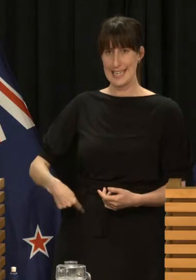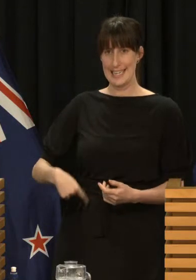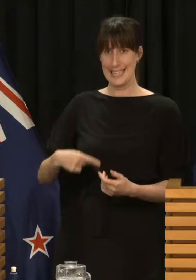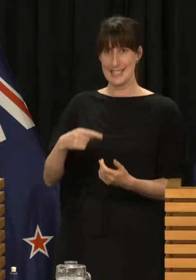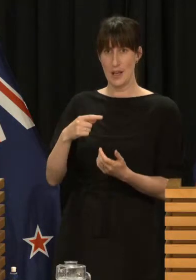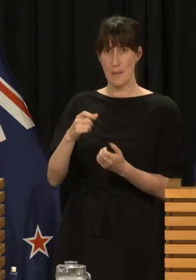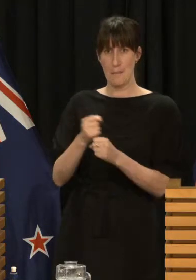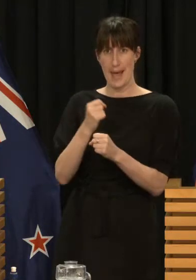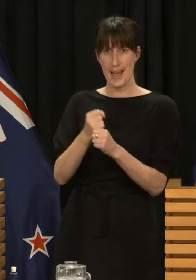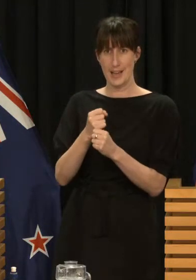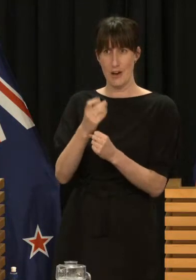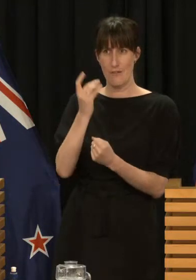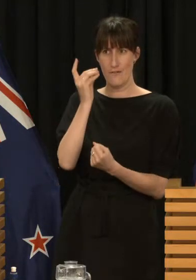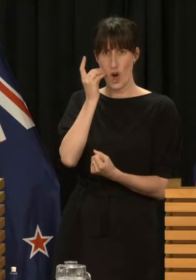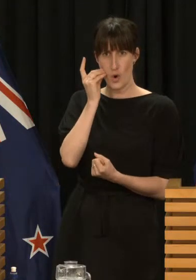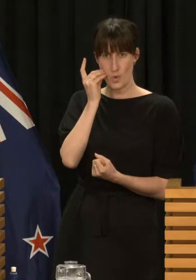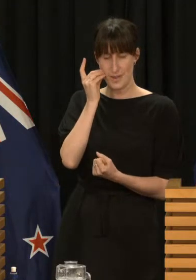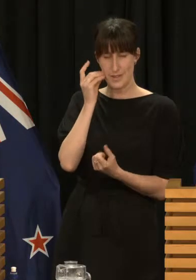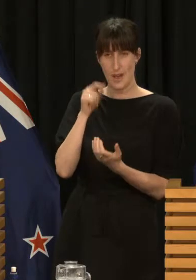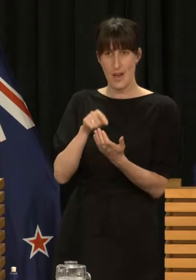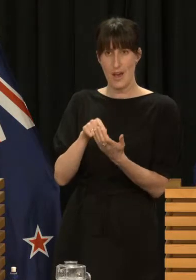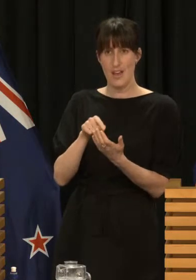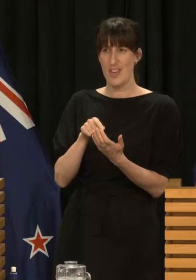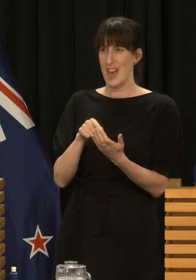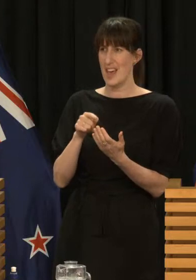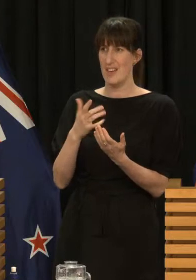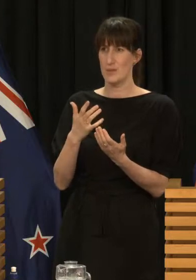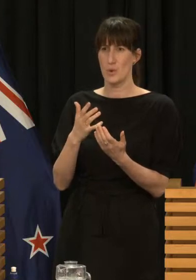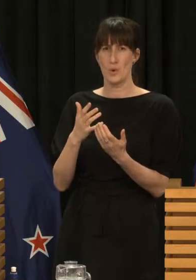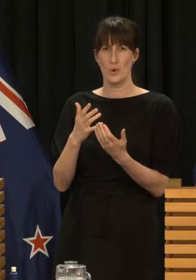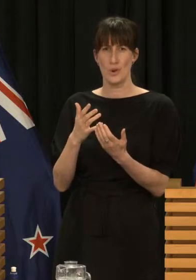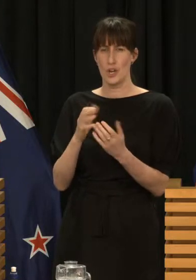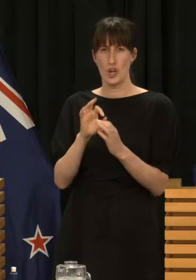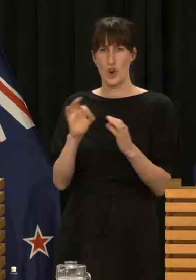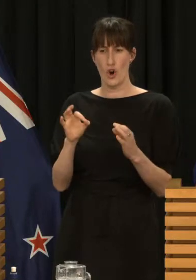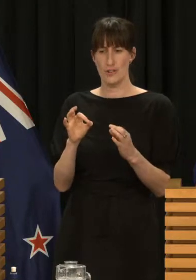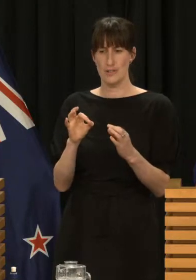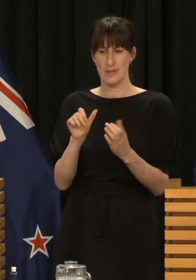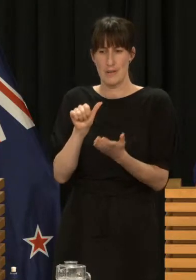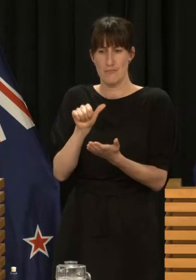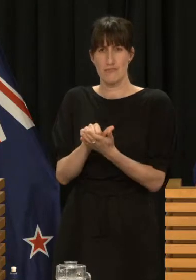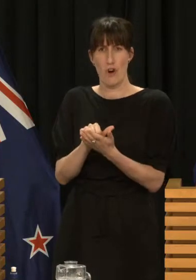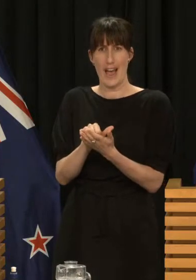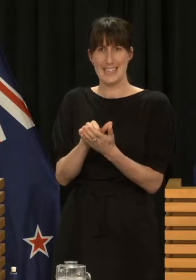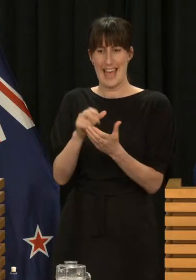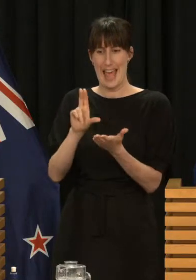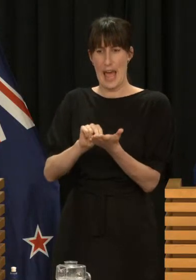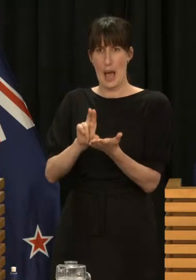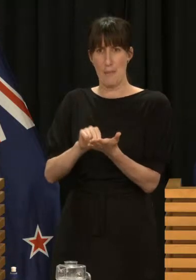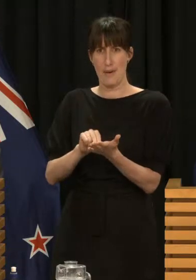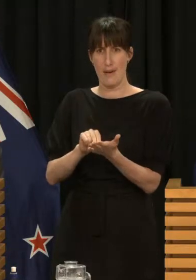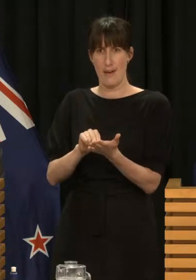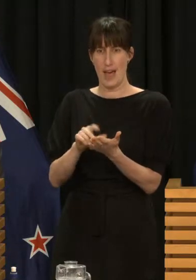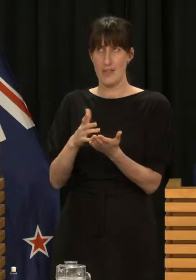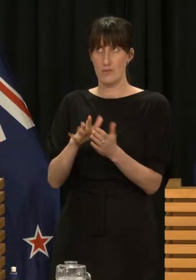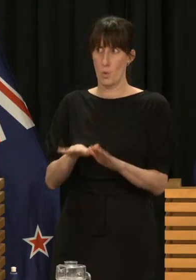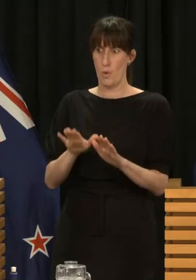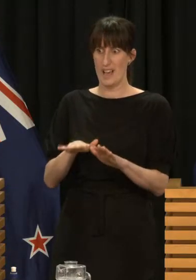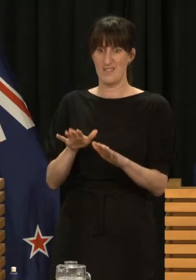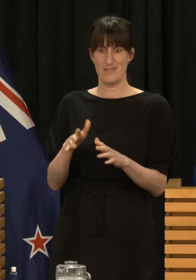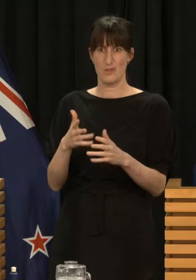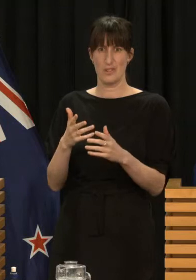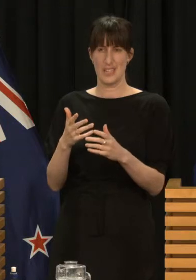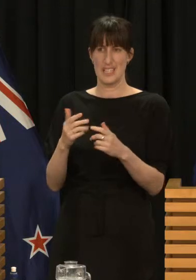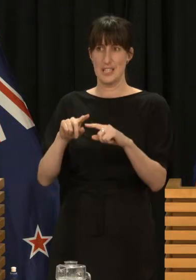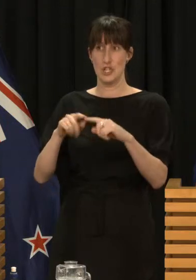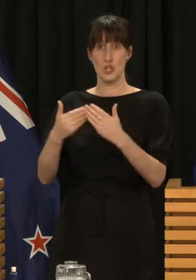COVID Tracer app in order to scan a code? Look, I'd have to look into that. That's the first time anyone's raised that particular issue with me, but very